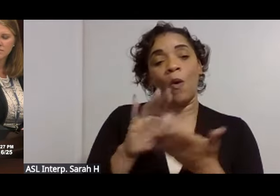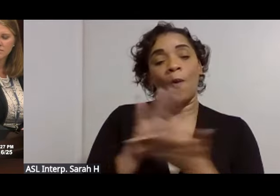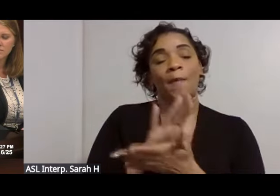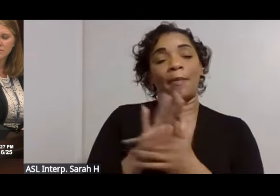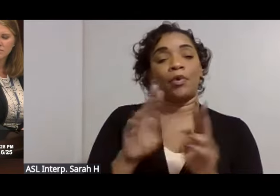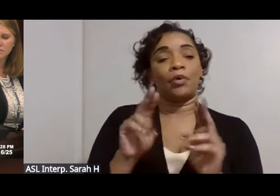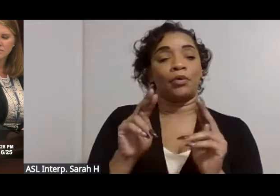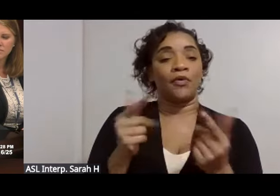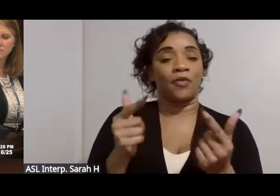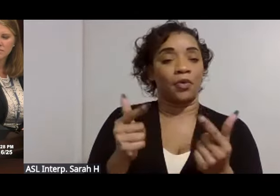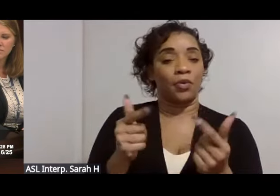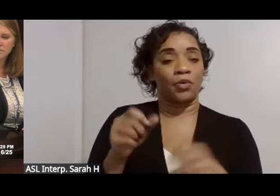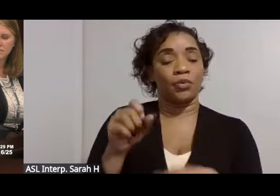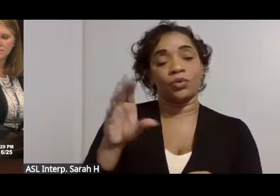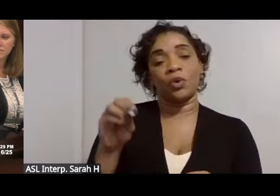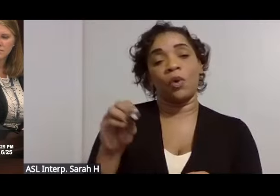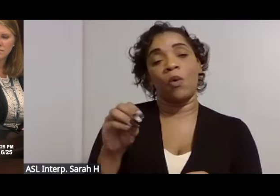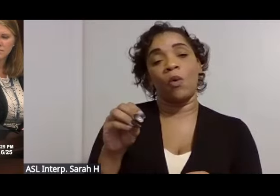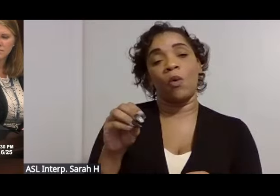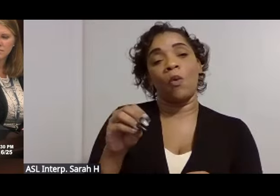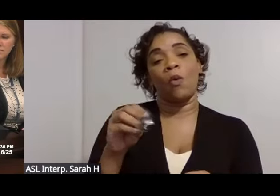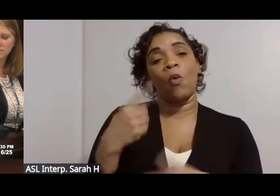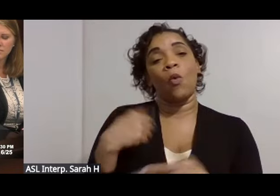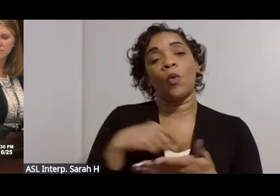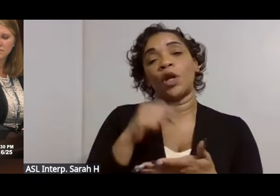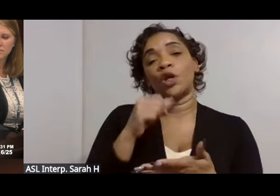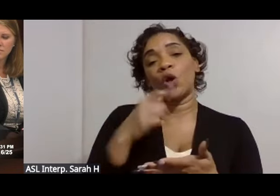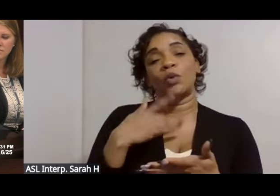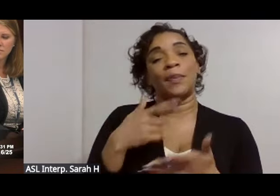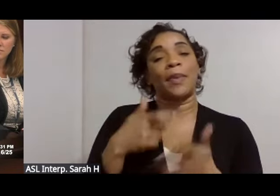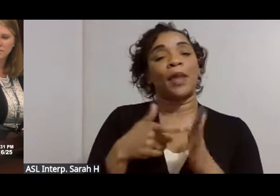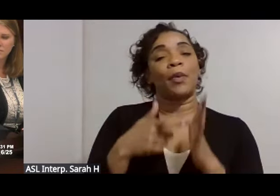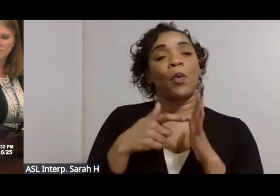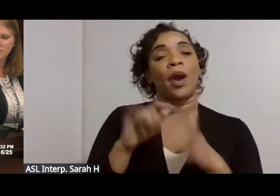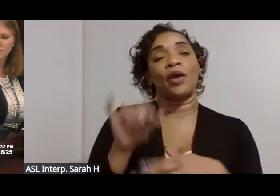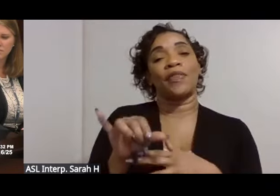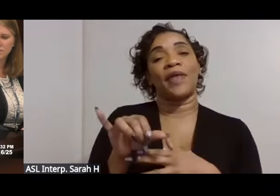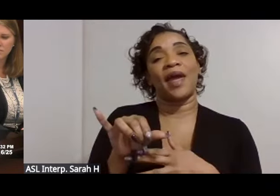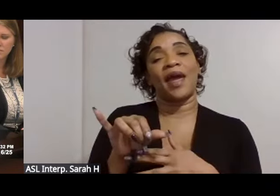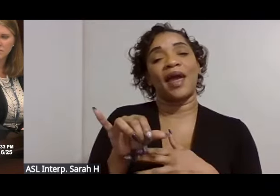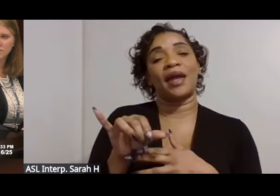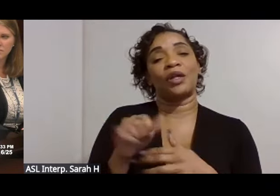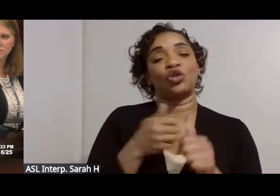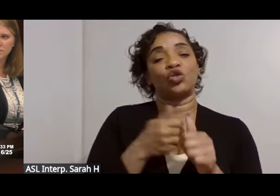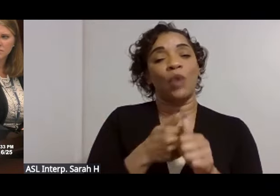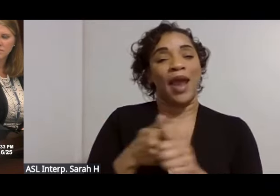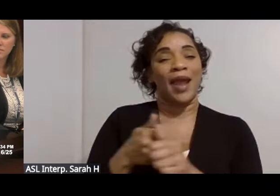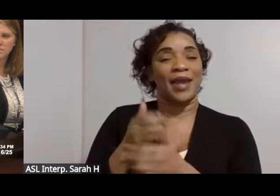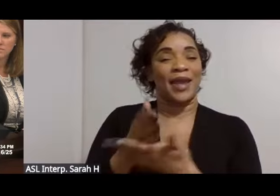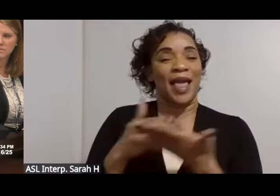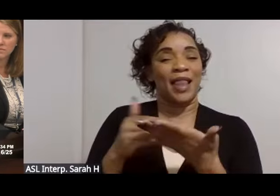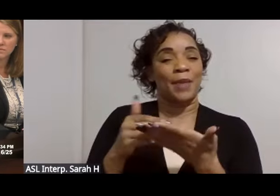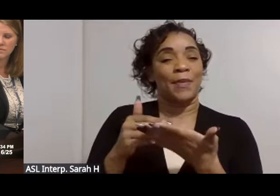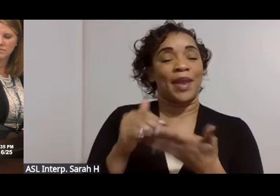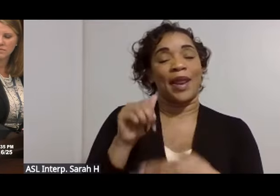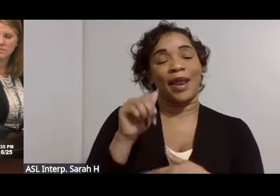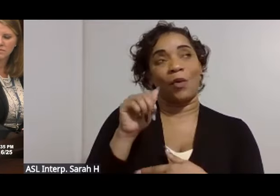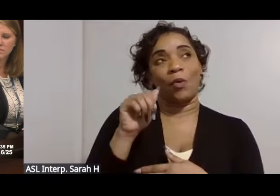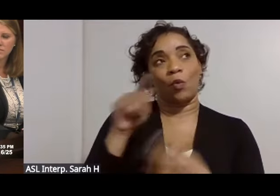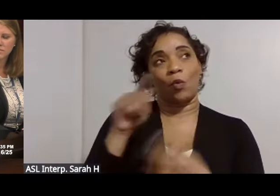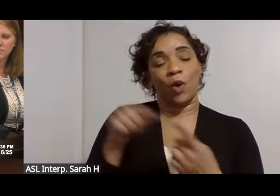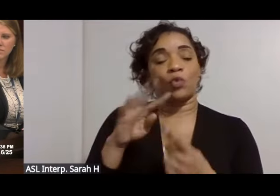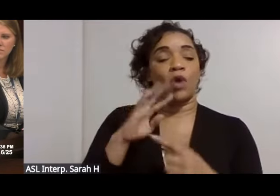But relevant to this, we don't typically require that tracking element at the form stage, just